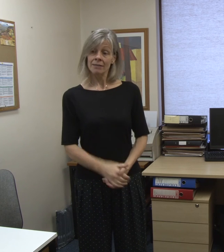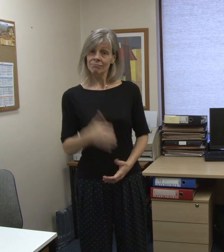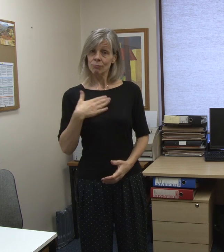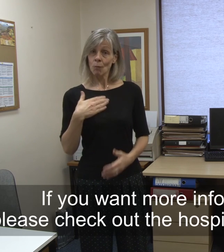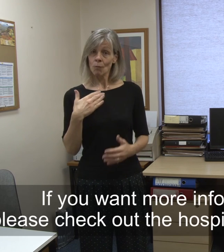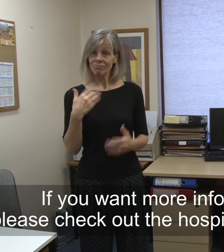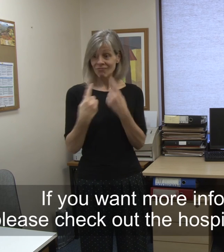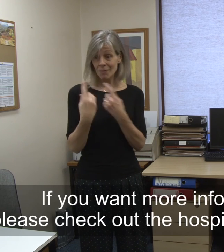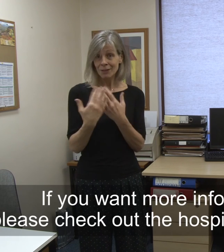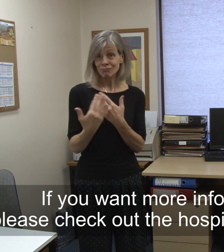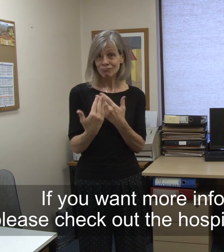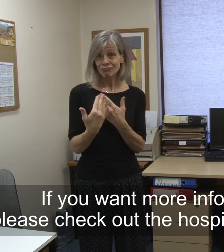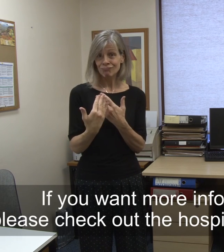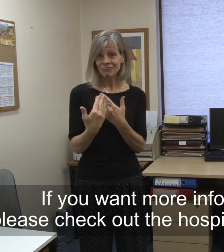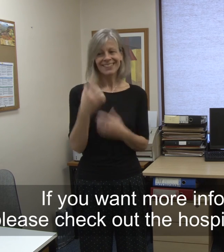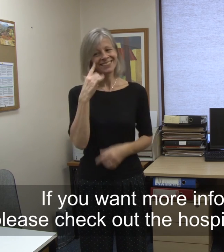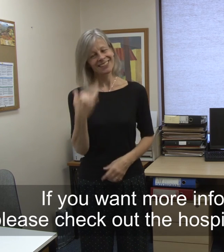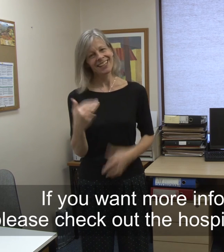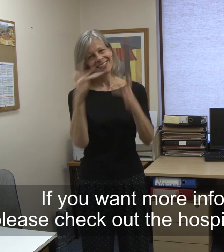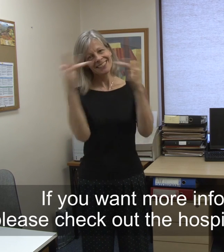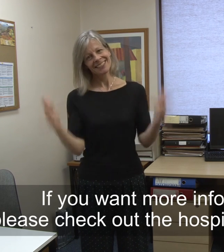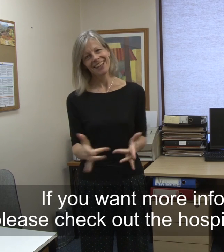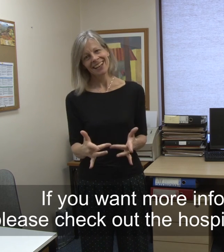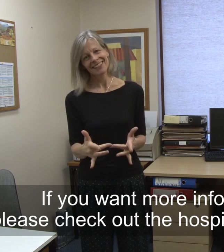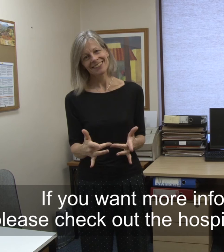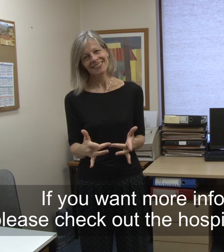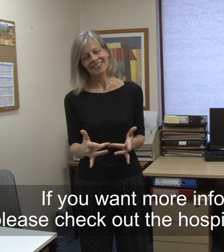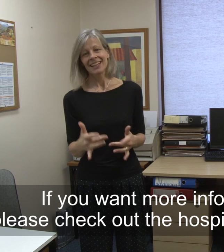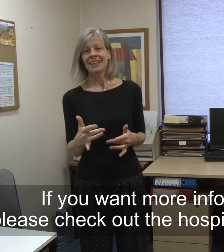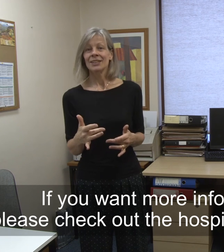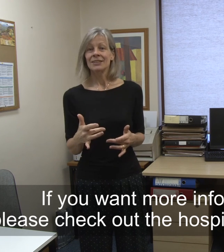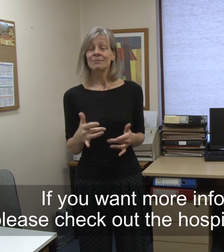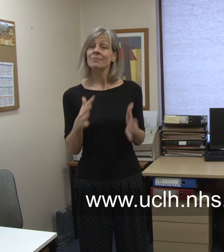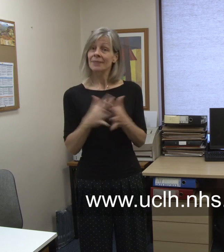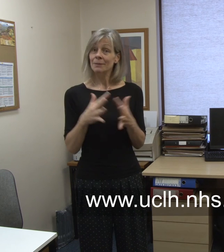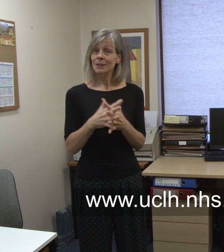If you want more information, please check out the hospital website at www